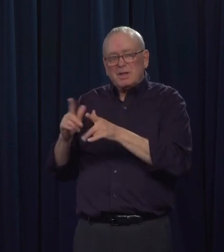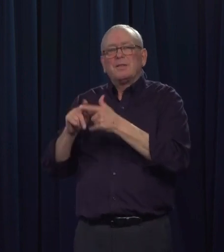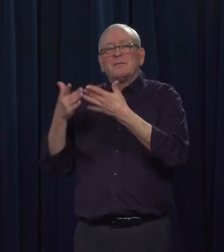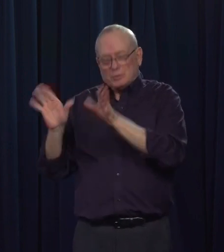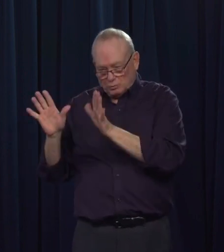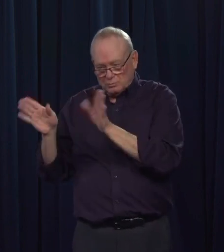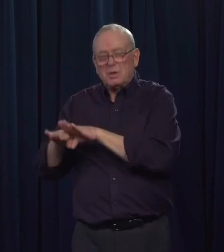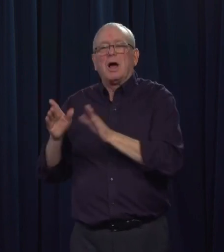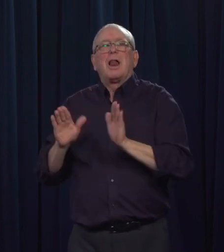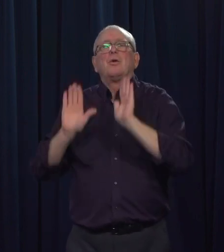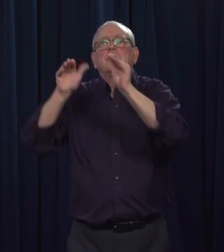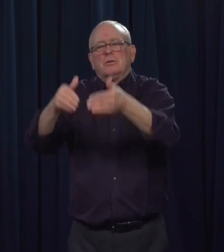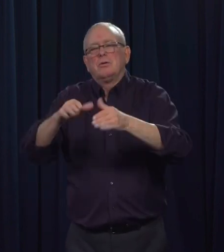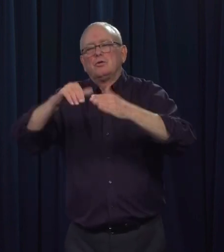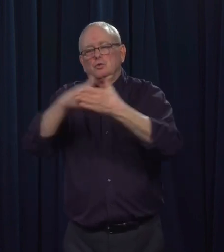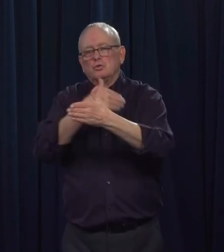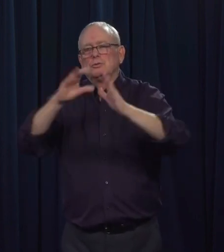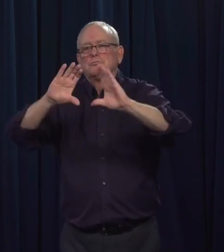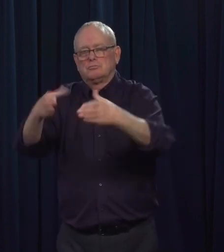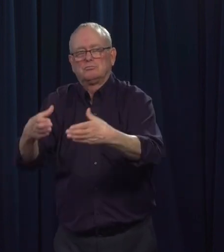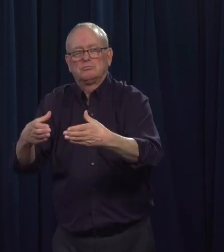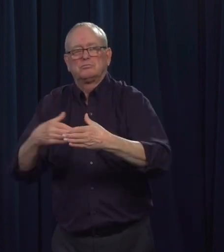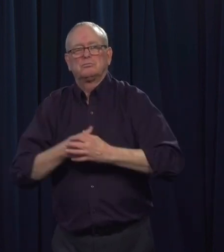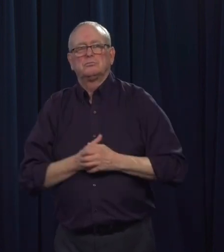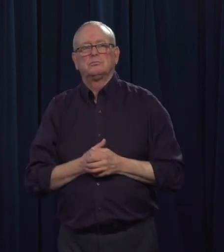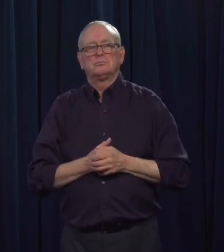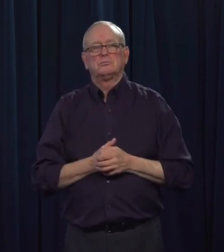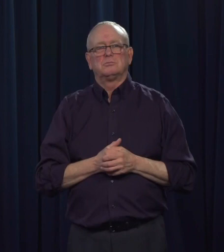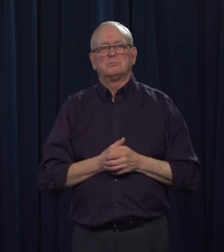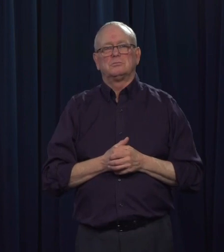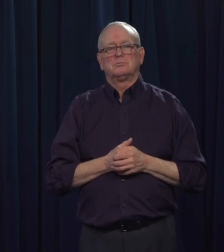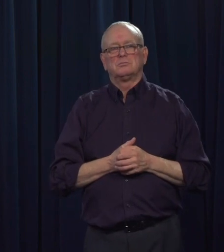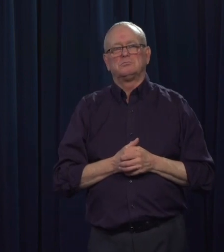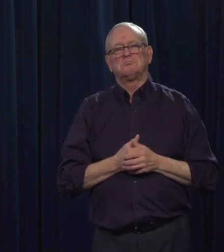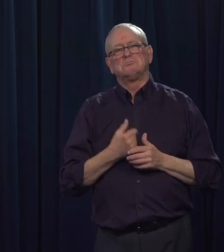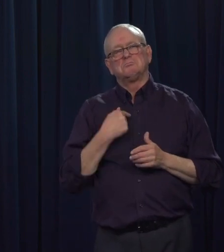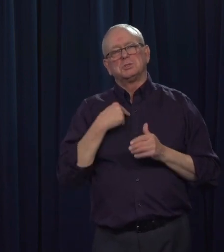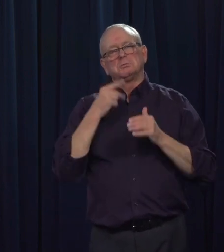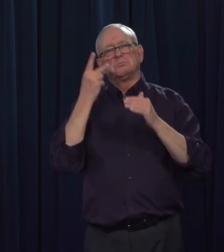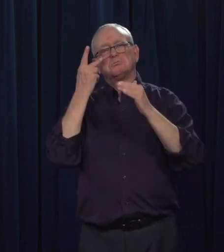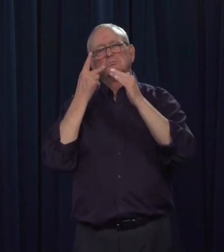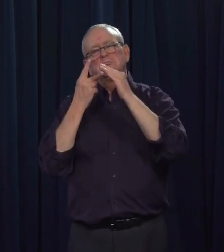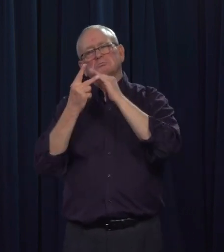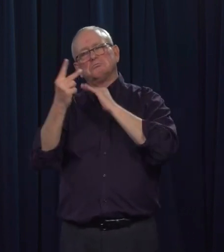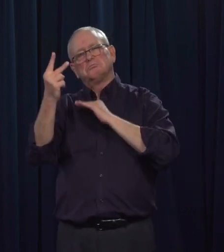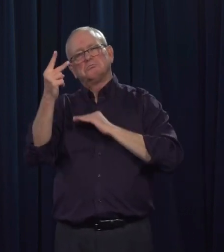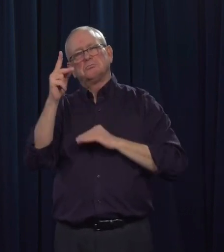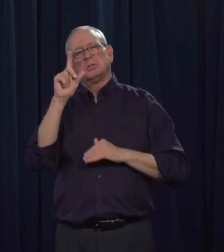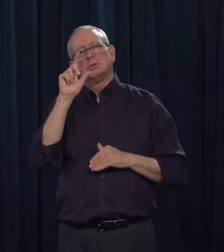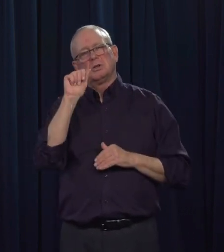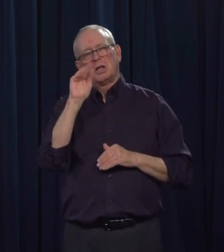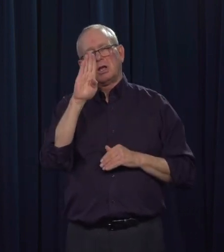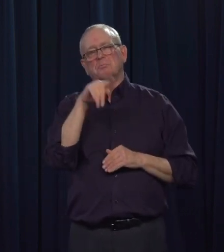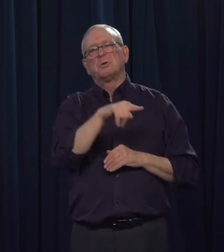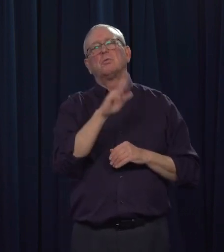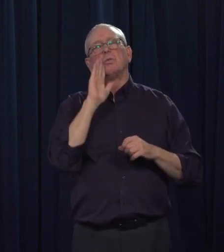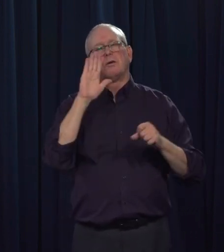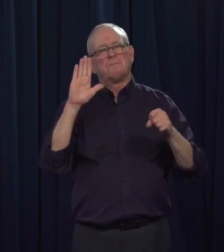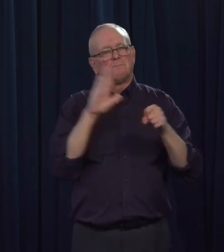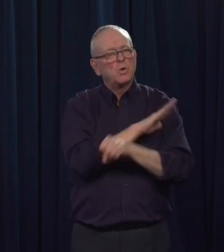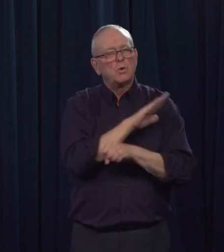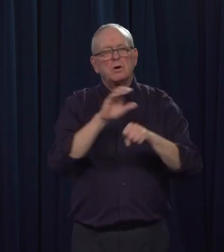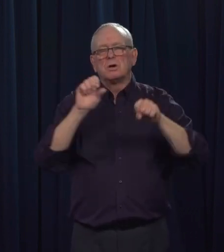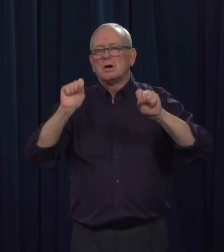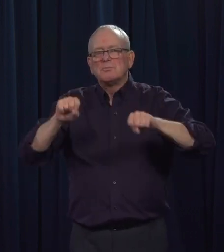I anticipate we will be using our full lab capacity going forward with this new shift. And we know that there are